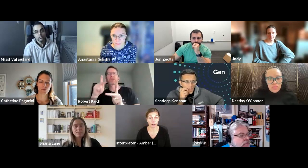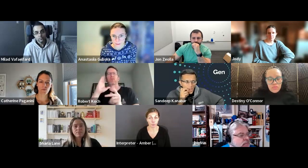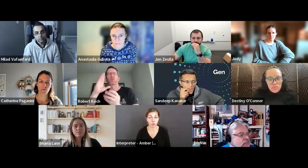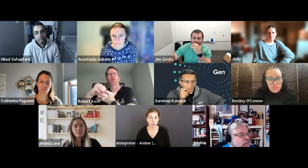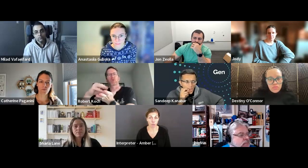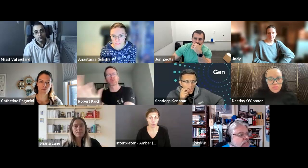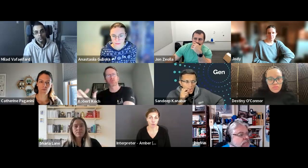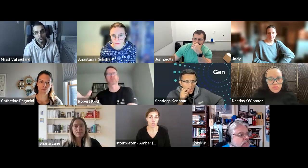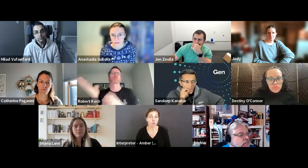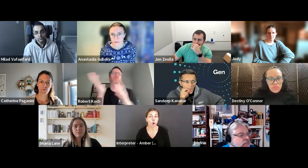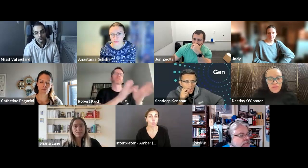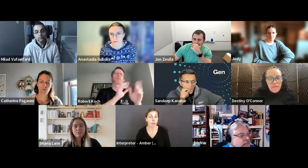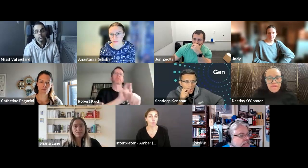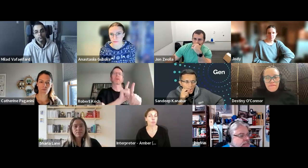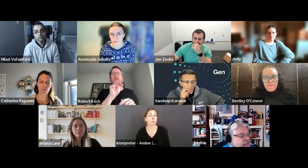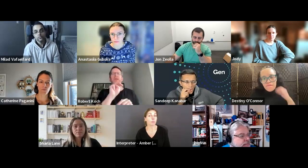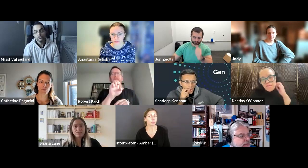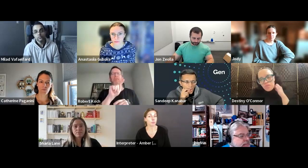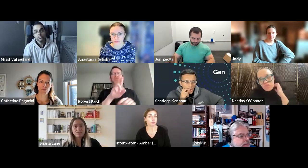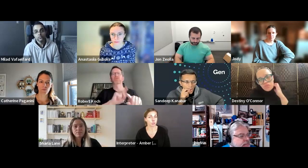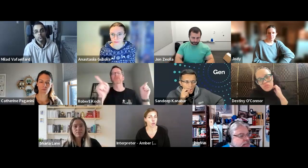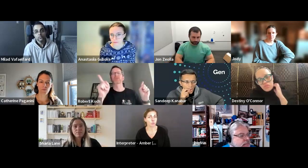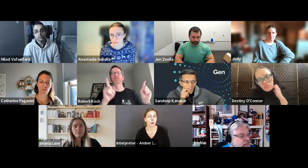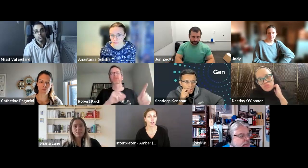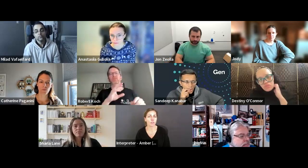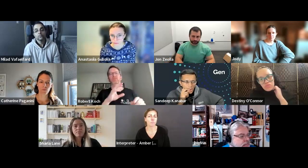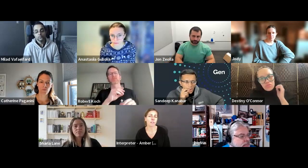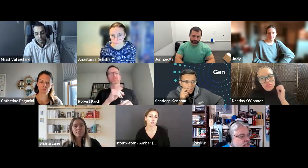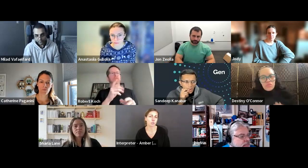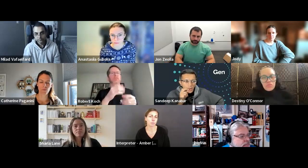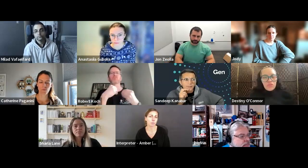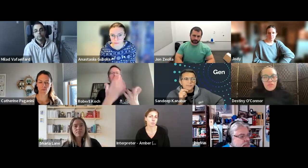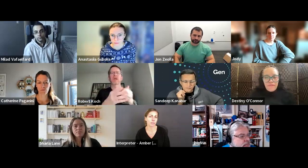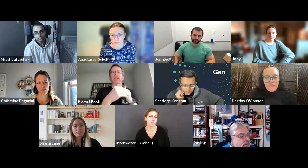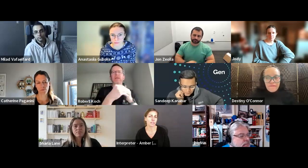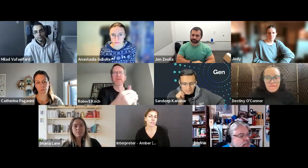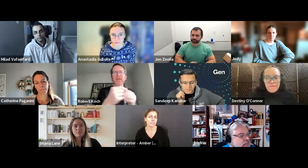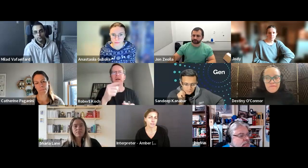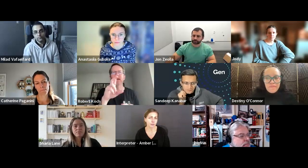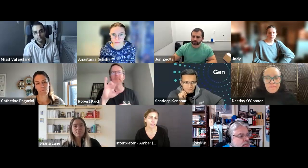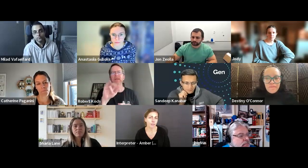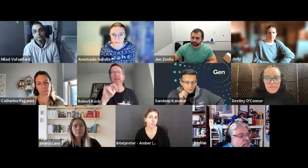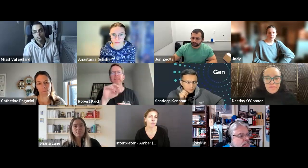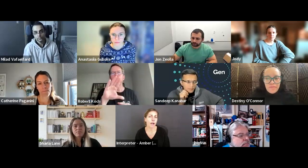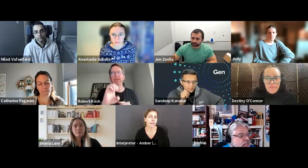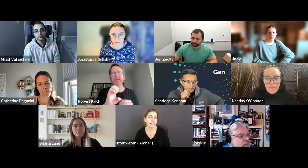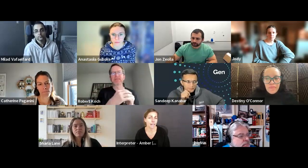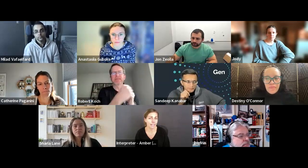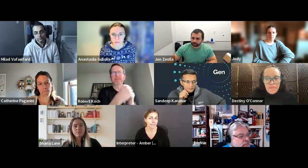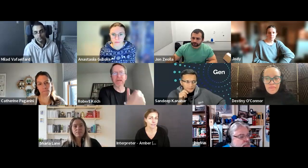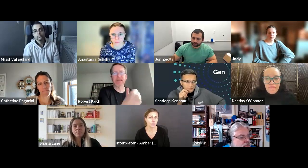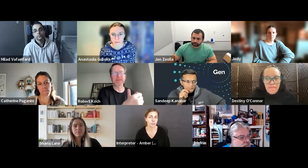a Kubernetes workshop, so that would be for people to be able to learn, whereas mentorship would be different. That's